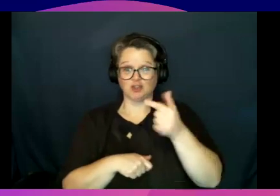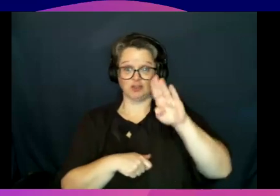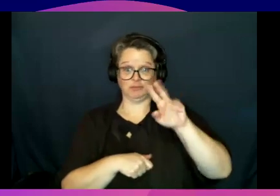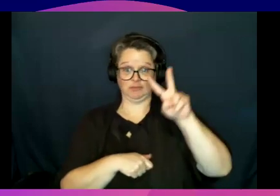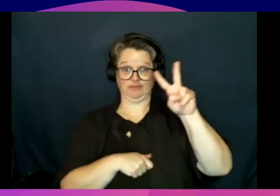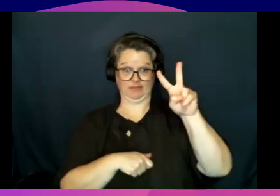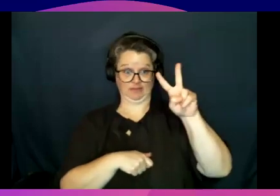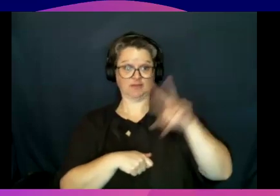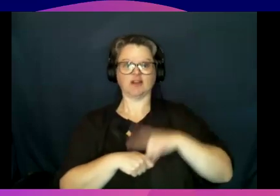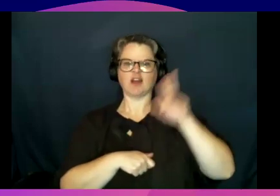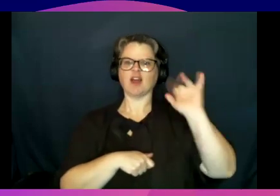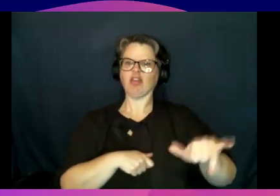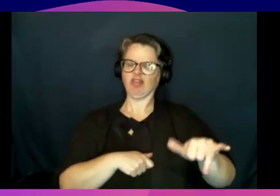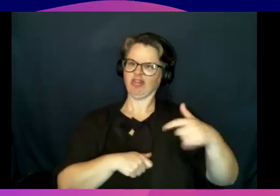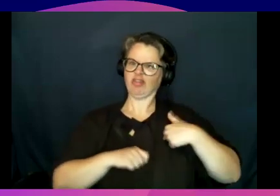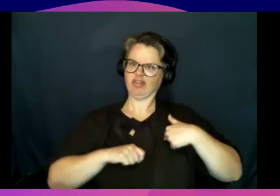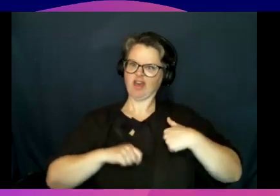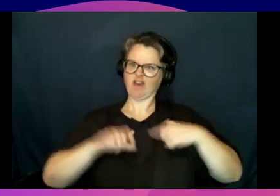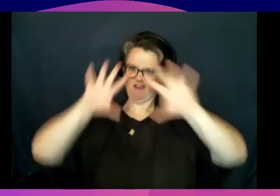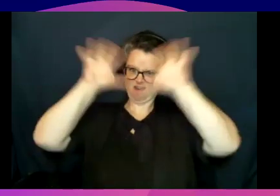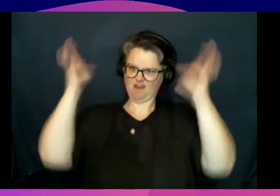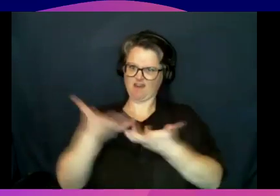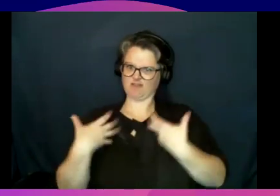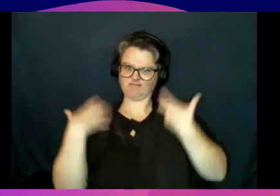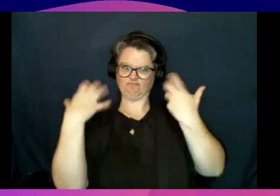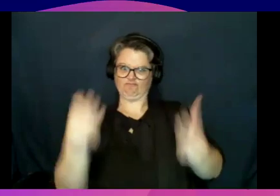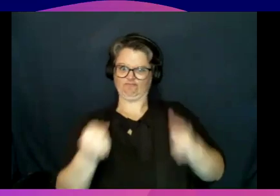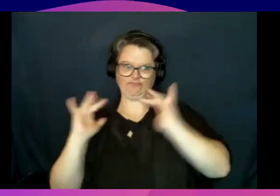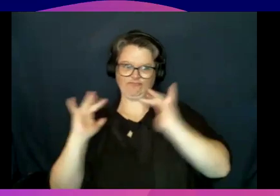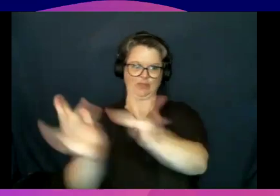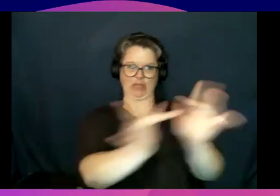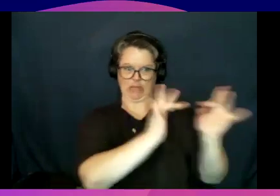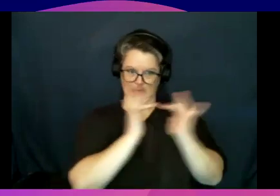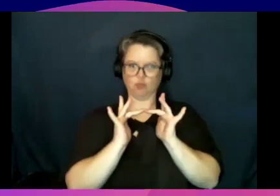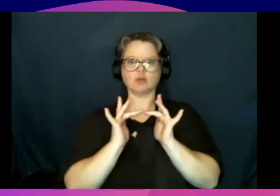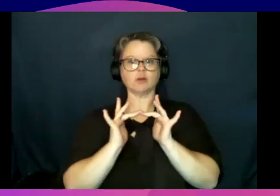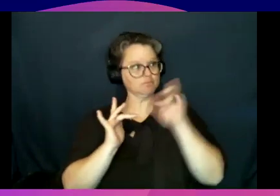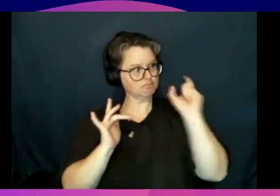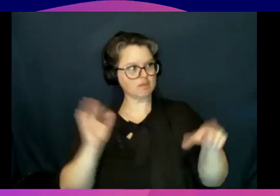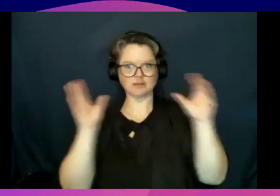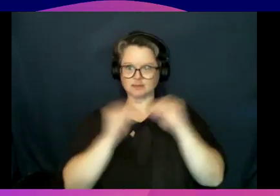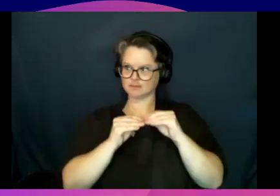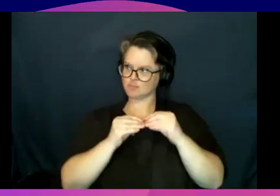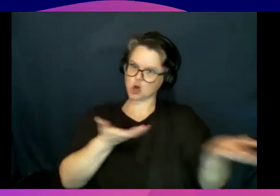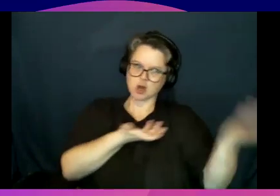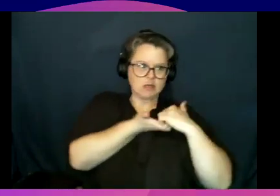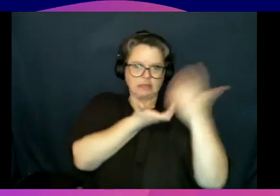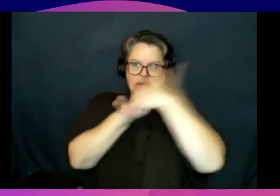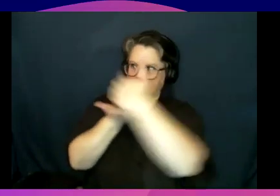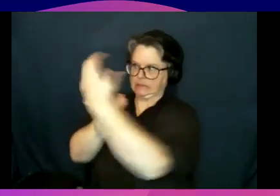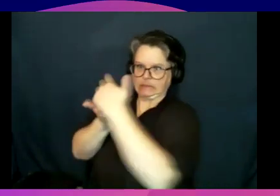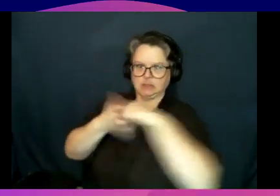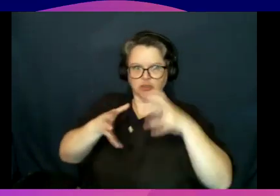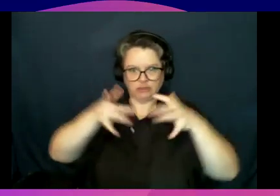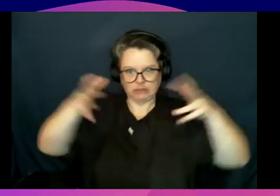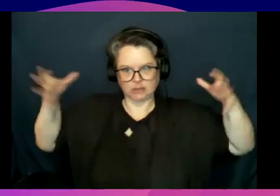change. And so we're working with this network to stay connected to the sector and to also collaboratively move the work forward